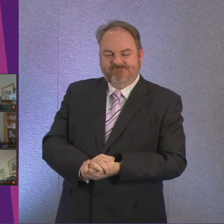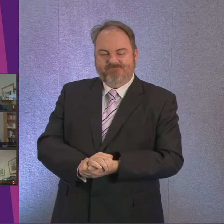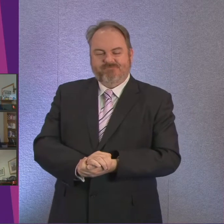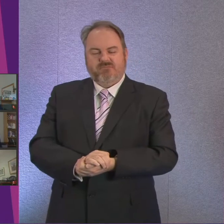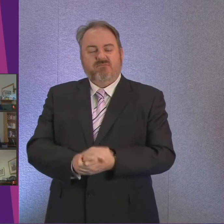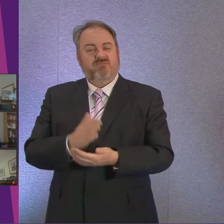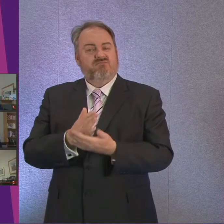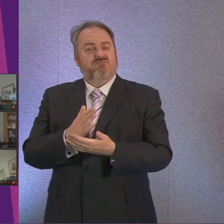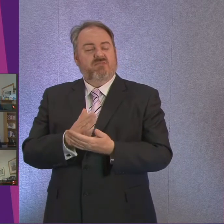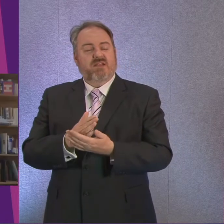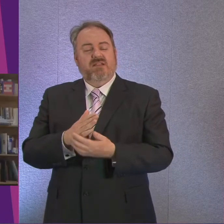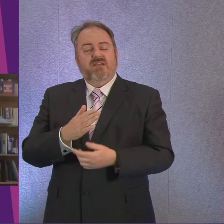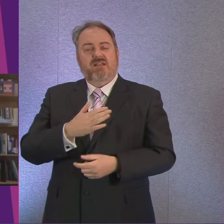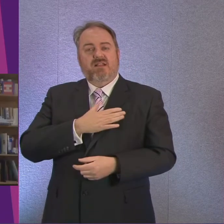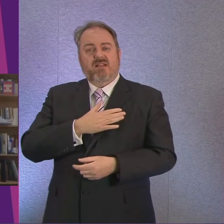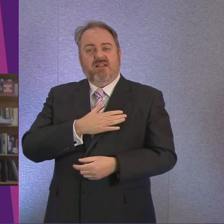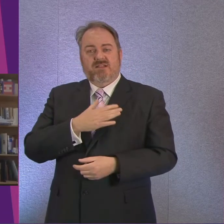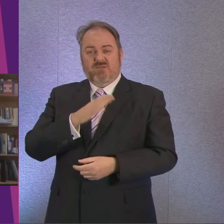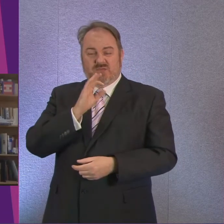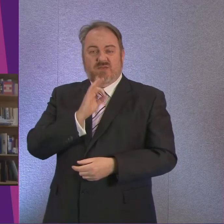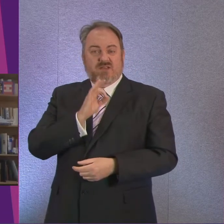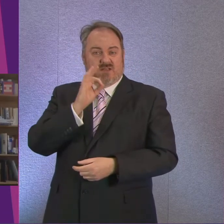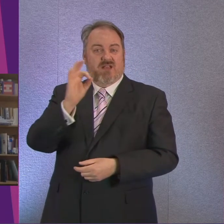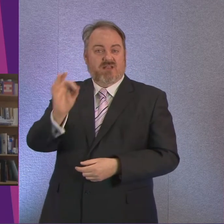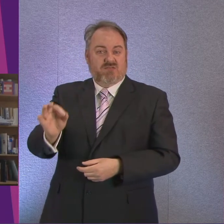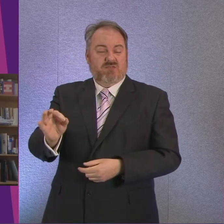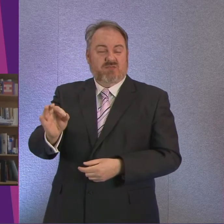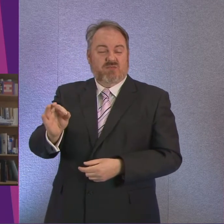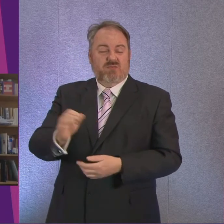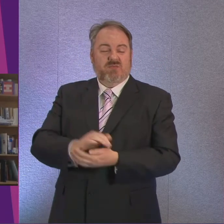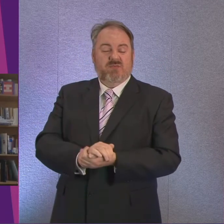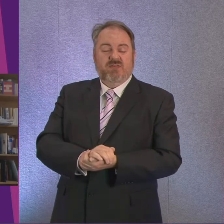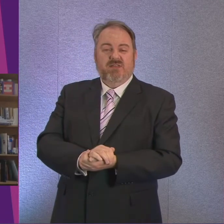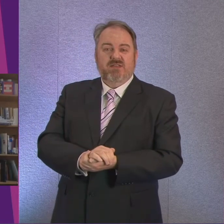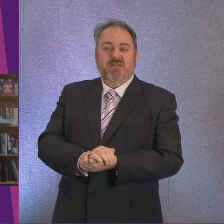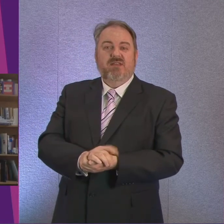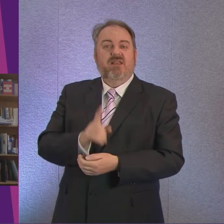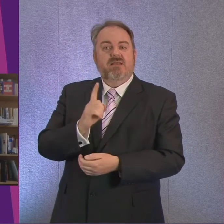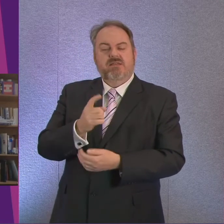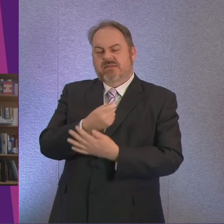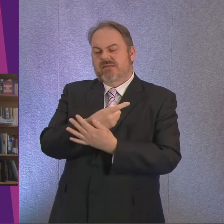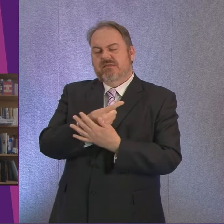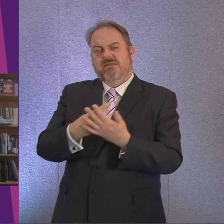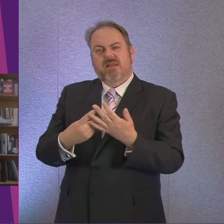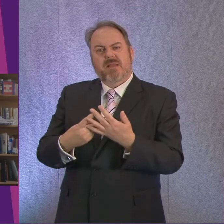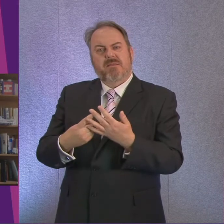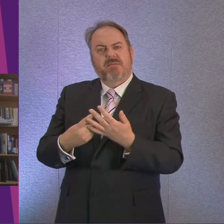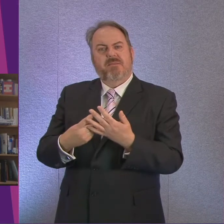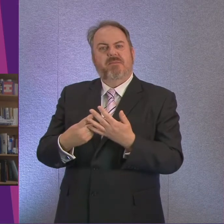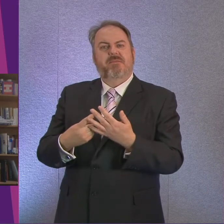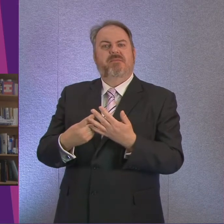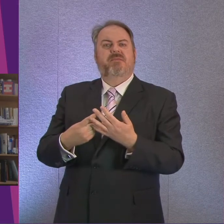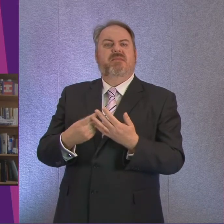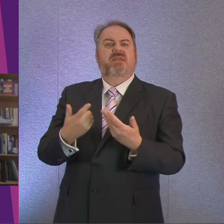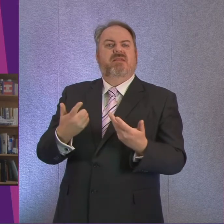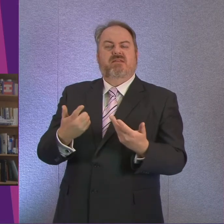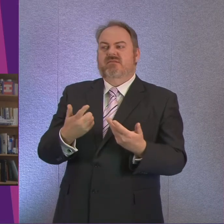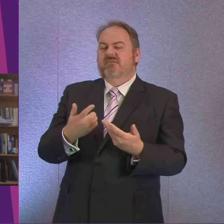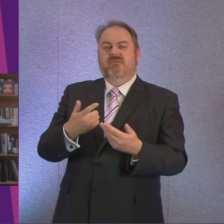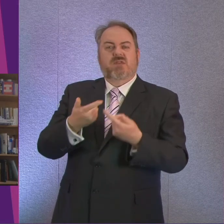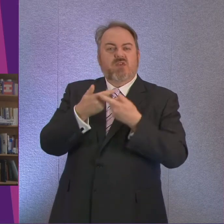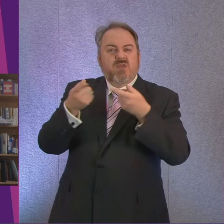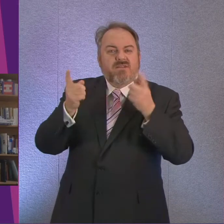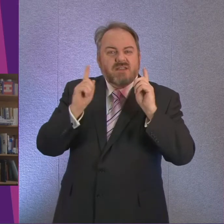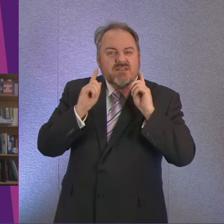follows directly on from Jamie Halcrow-Johnson's question. So some institutions' reserves are